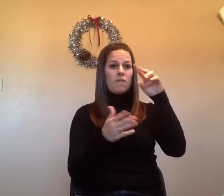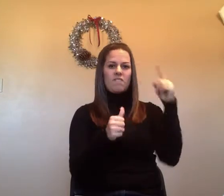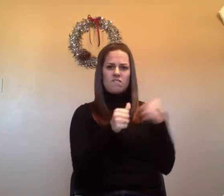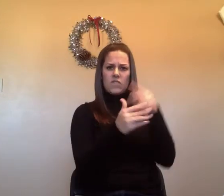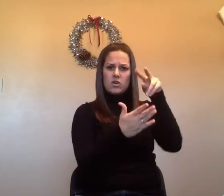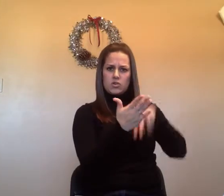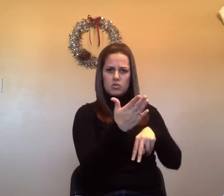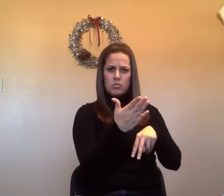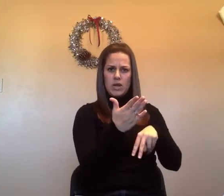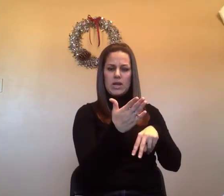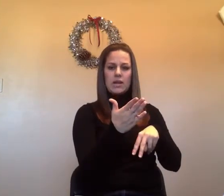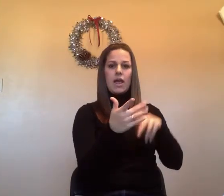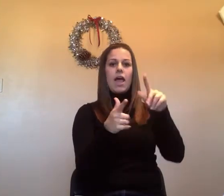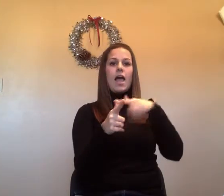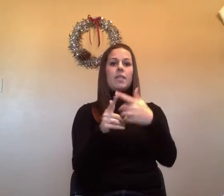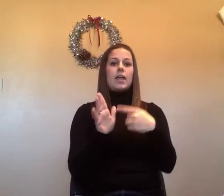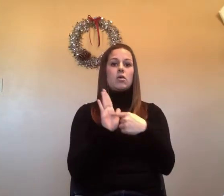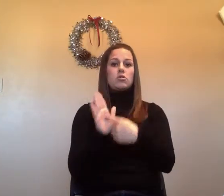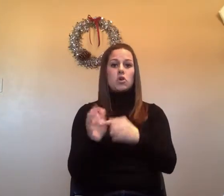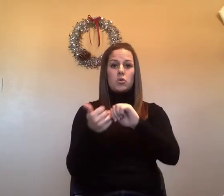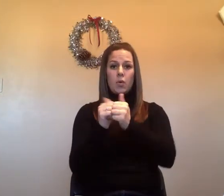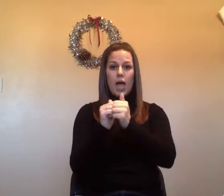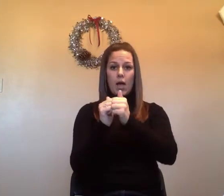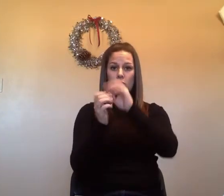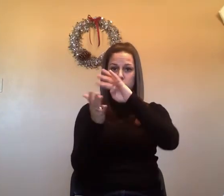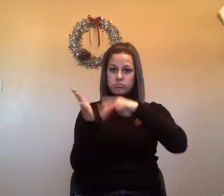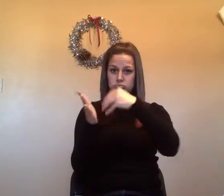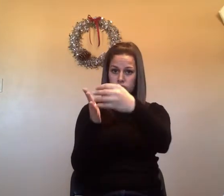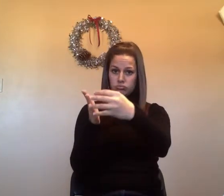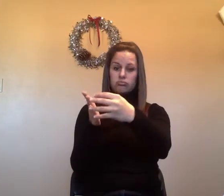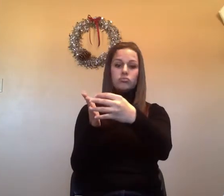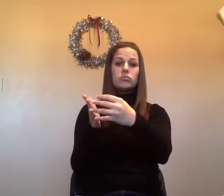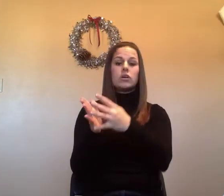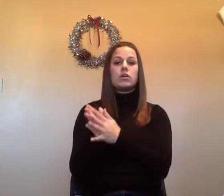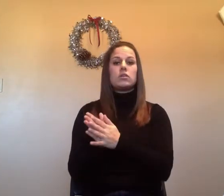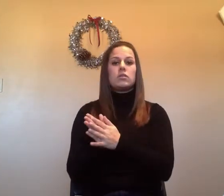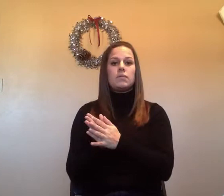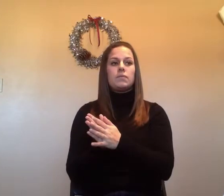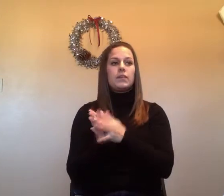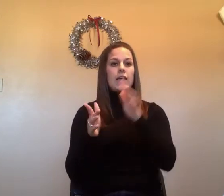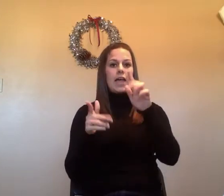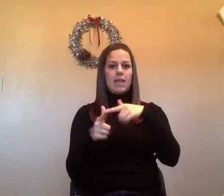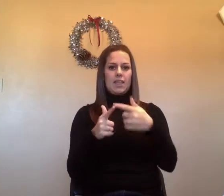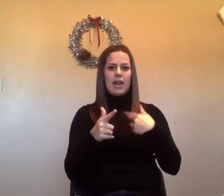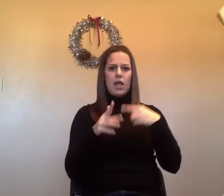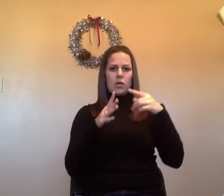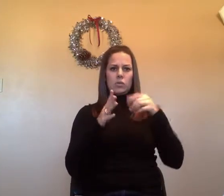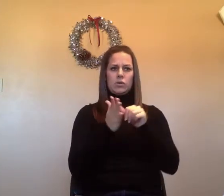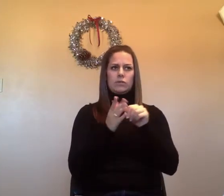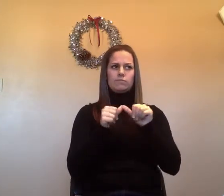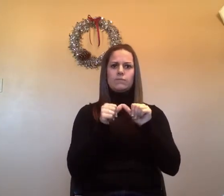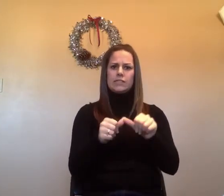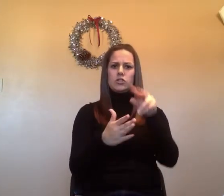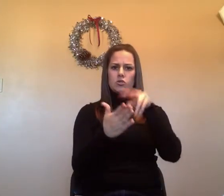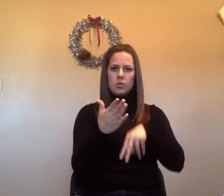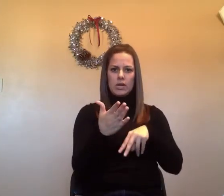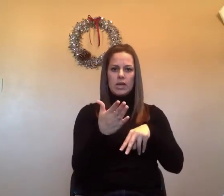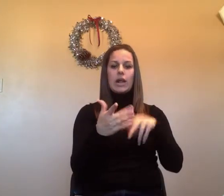do the chart. Then I'll keep reading. I'm going to ask you all to help me fill out the chart. And then finally, you guys on your own are going to finish the